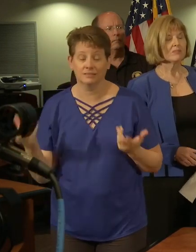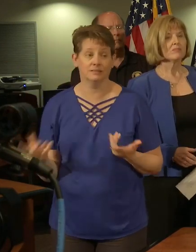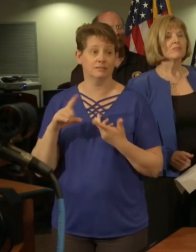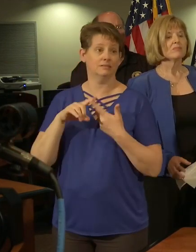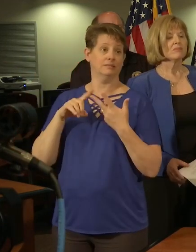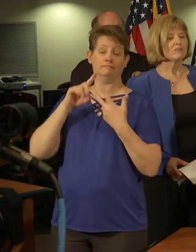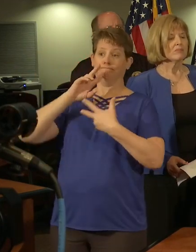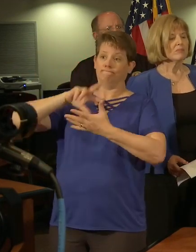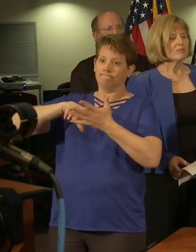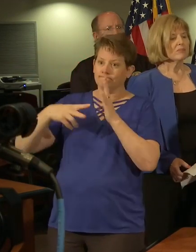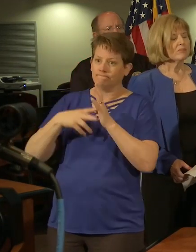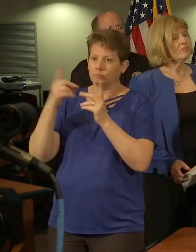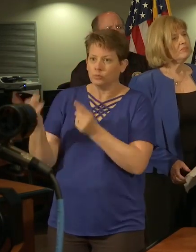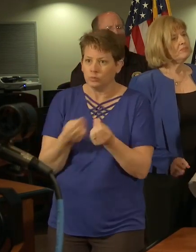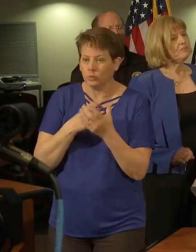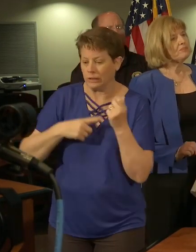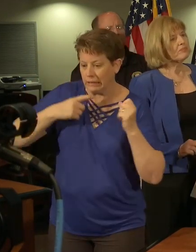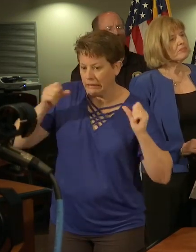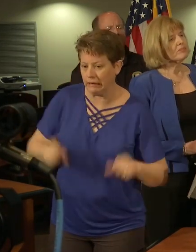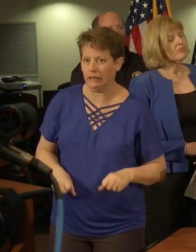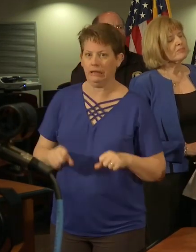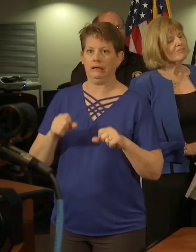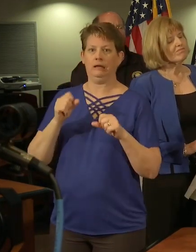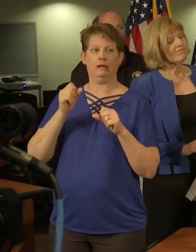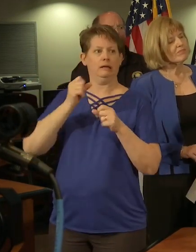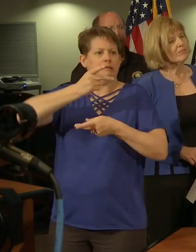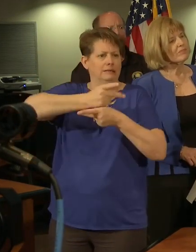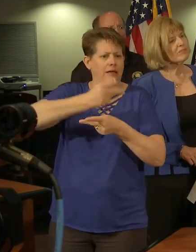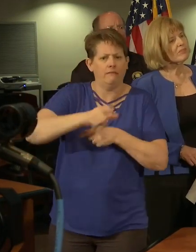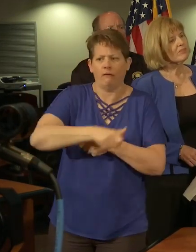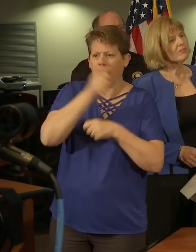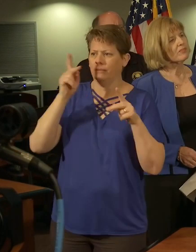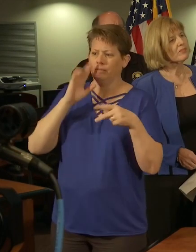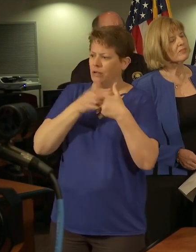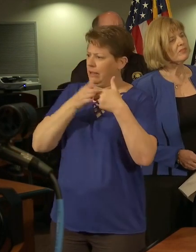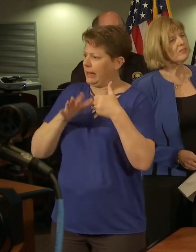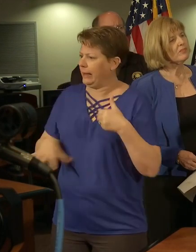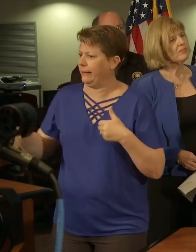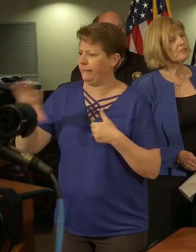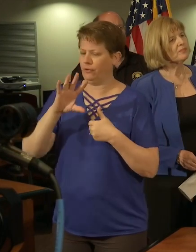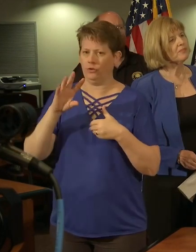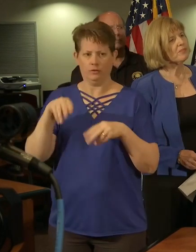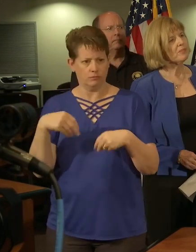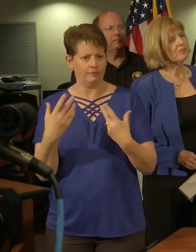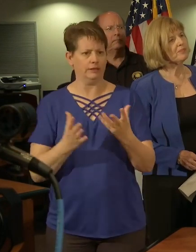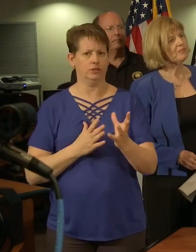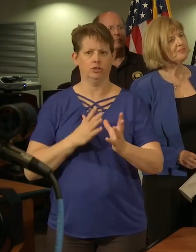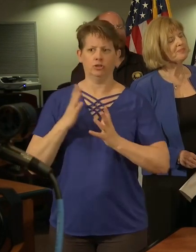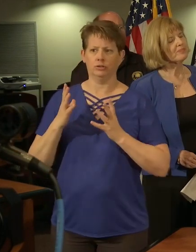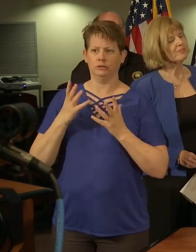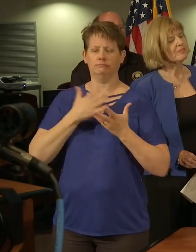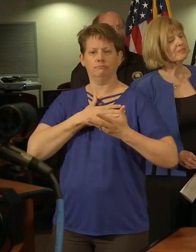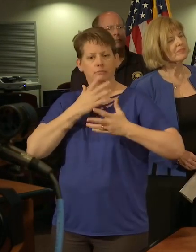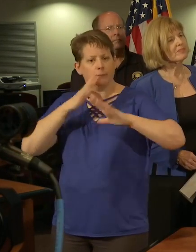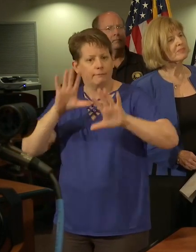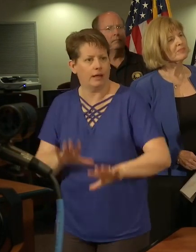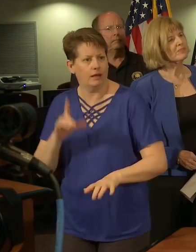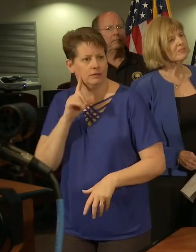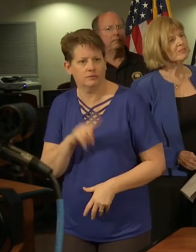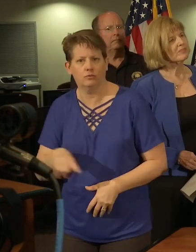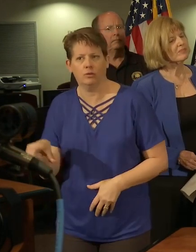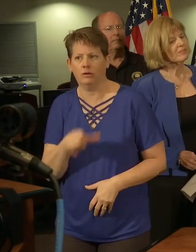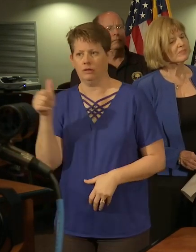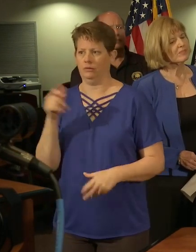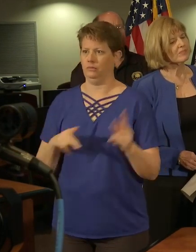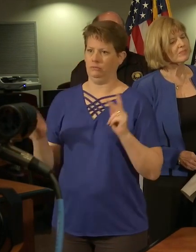being deliberate, treating everyone like a neighbor, and demonstrating courtesy and compassion